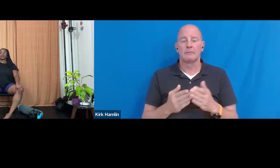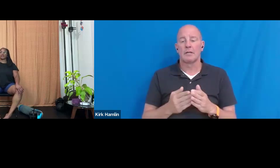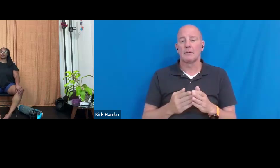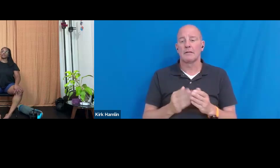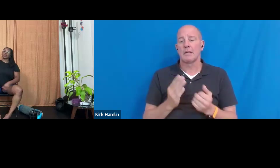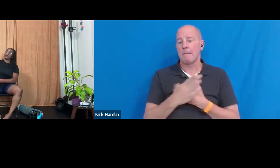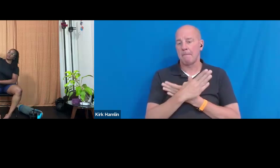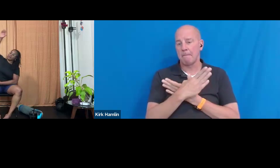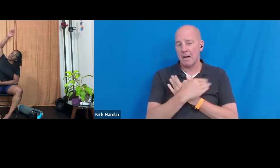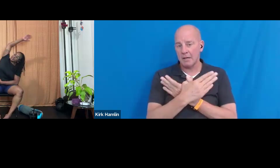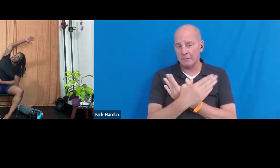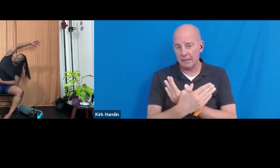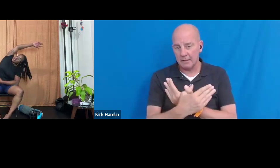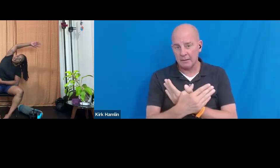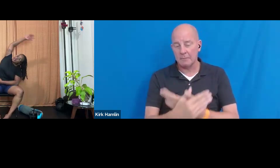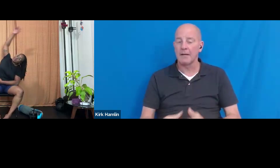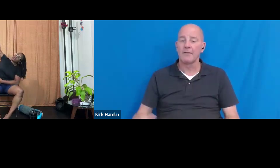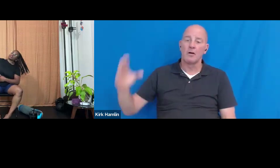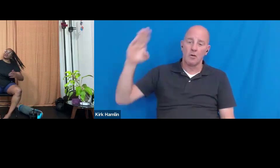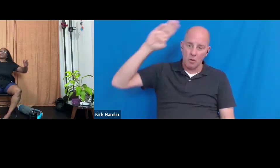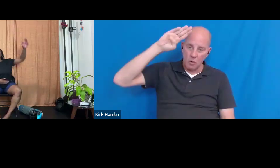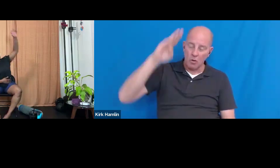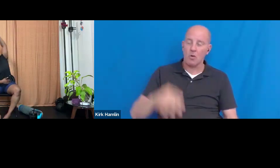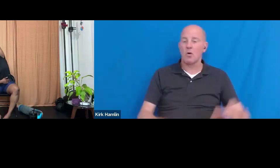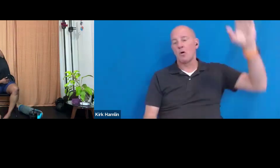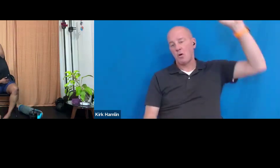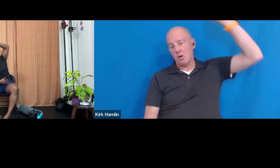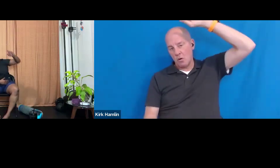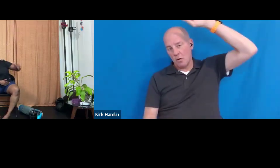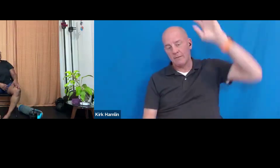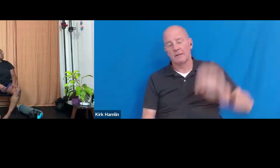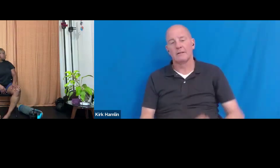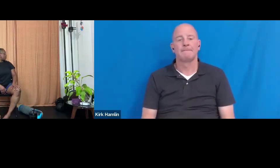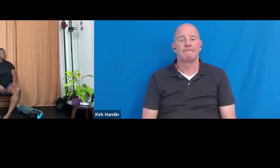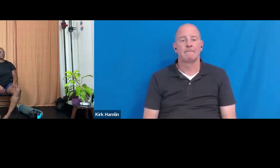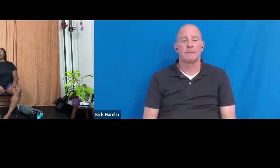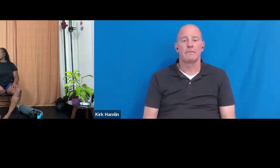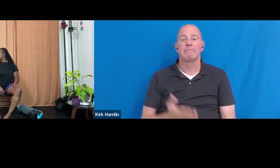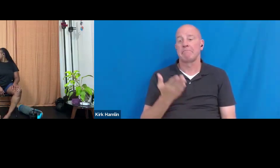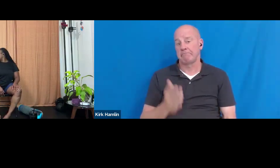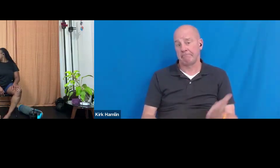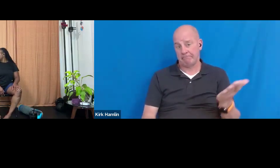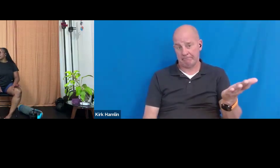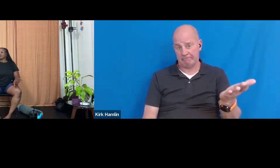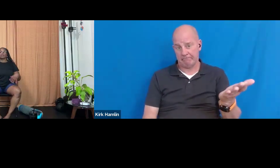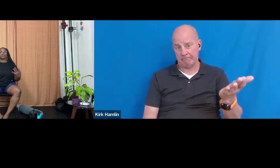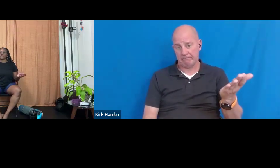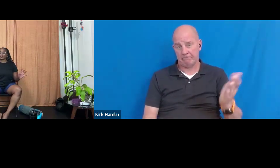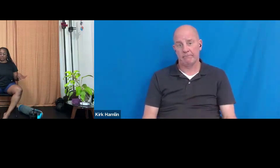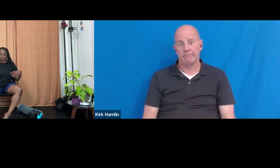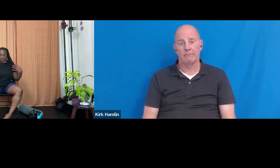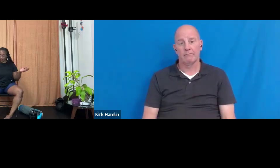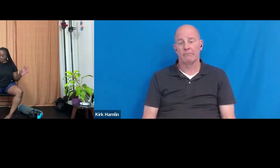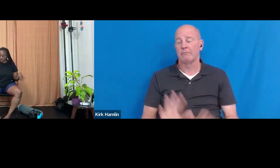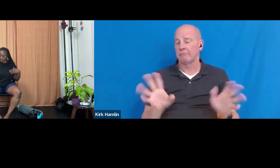butterfly stretch. Maybe it's a side stretch. Maybe it's rotating your neck. Maybe